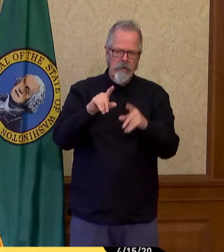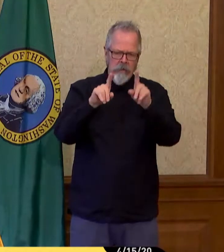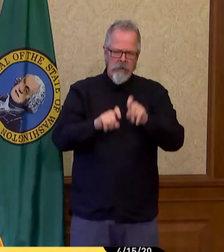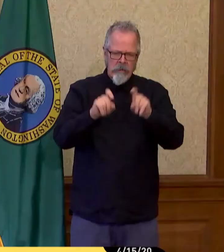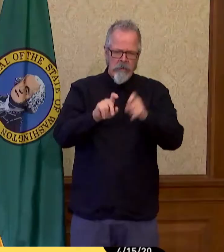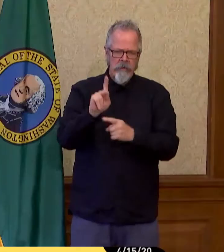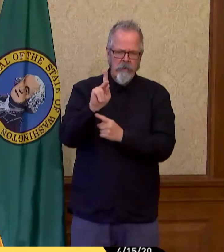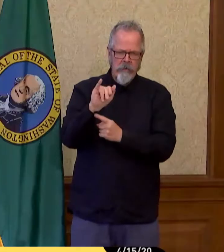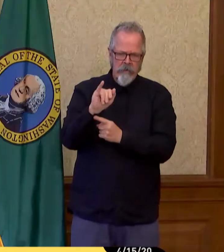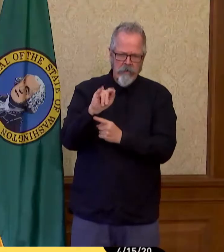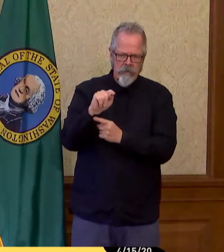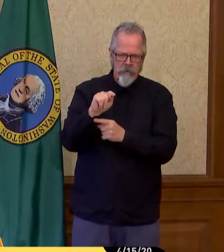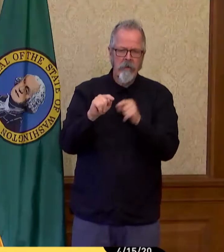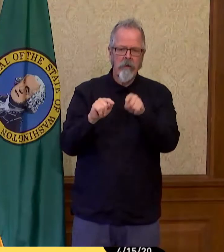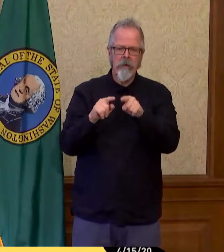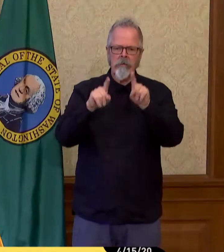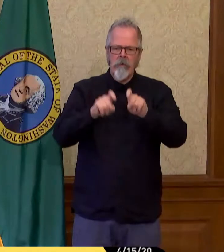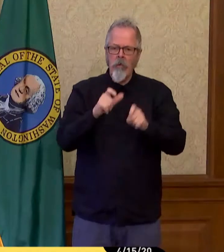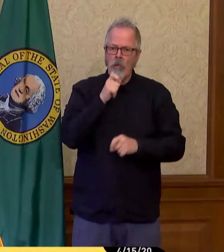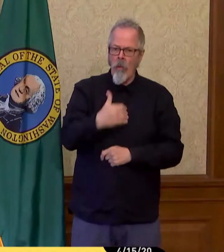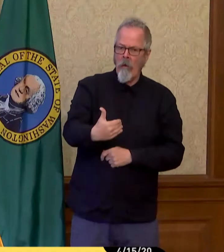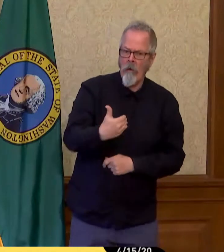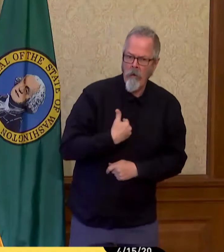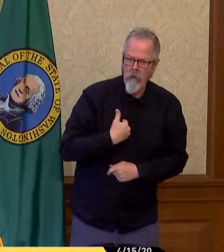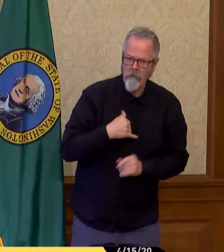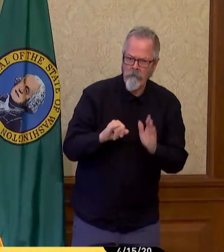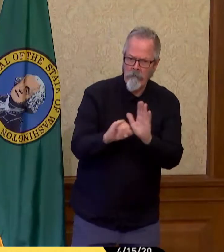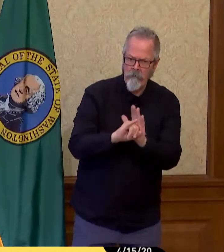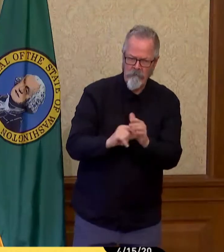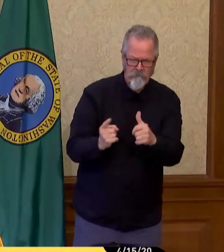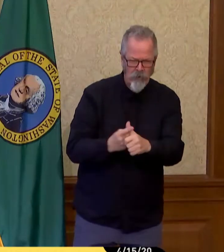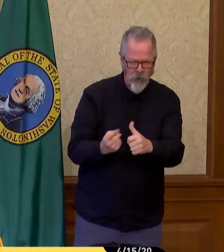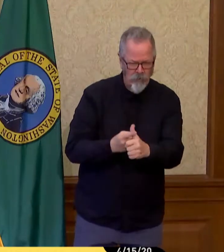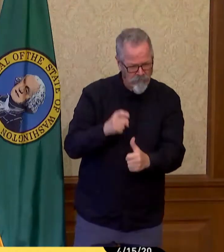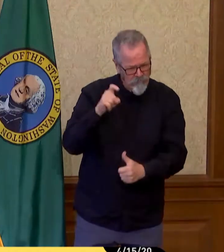what you might think of as our sort of